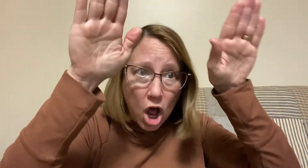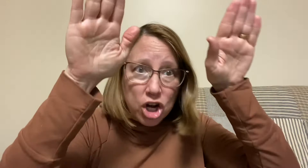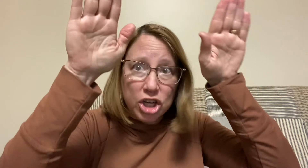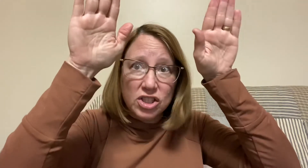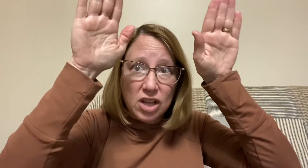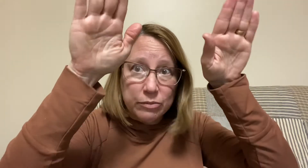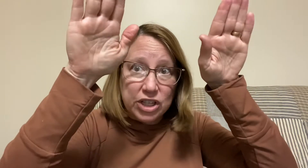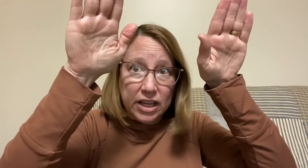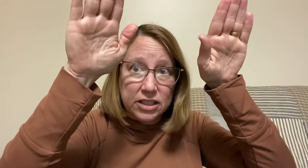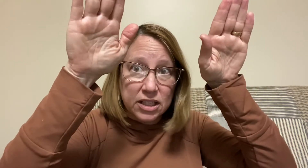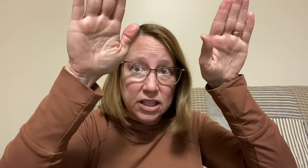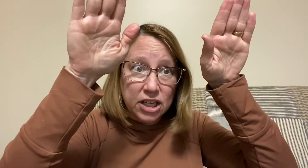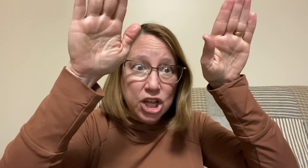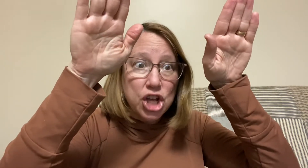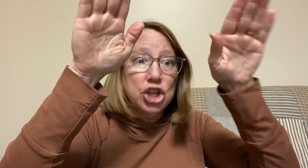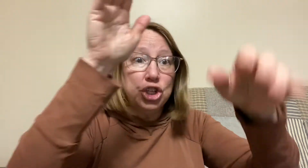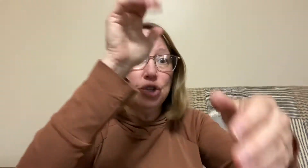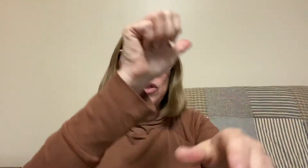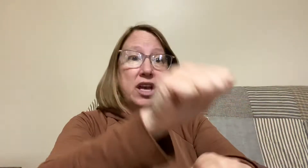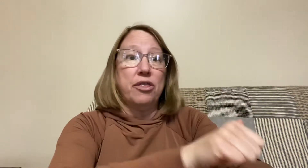employment elsewhere.